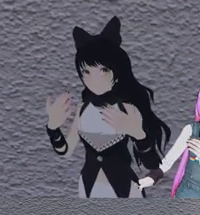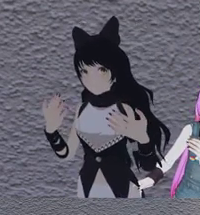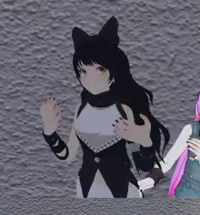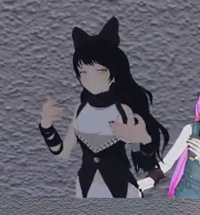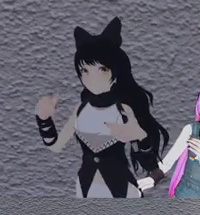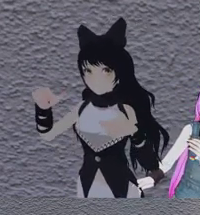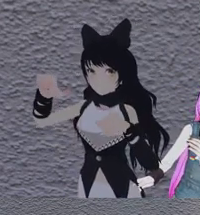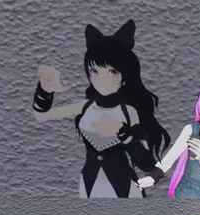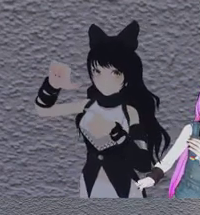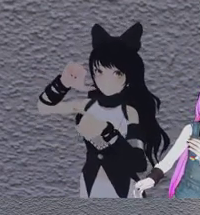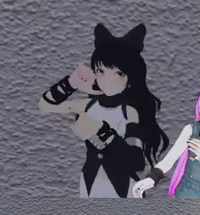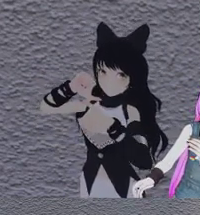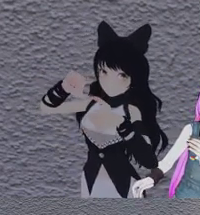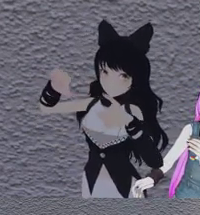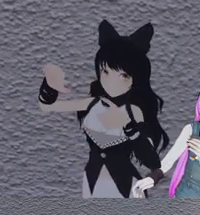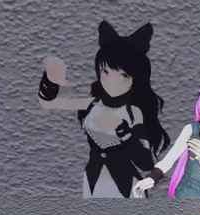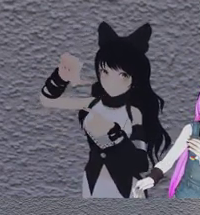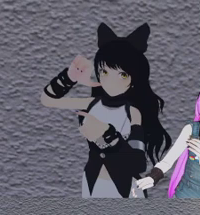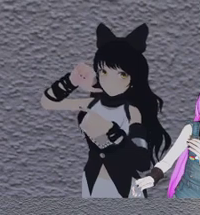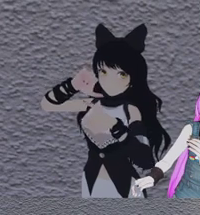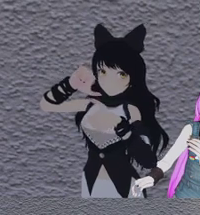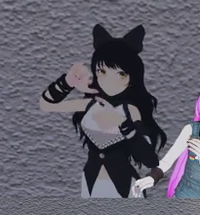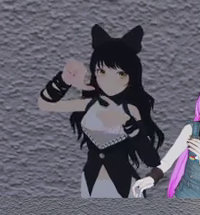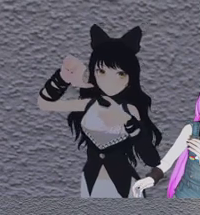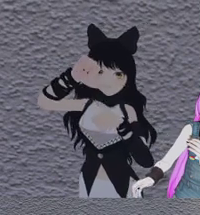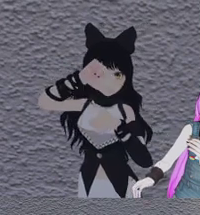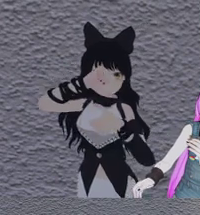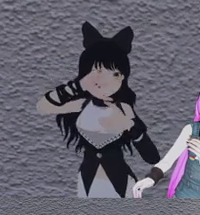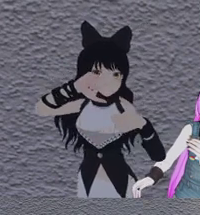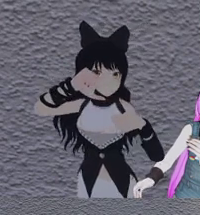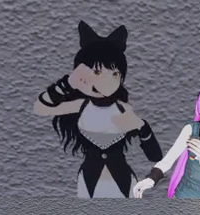And this sign, what is it? Socialize.